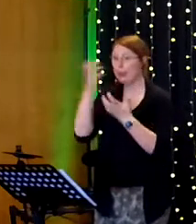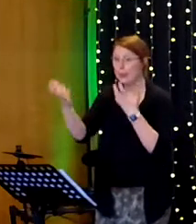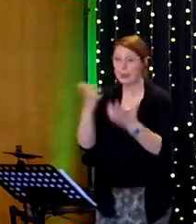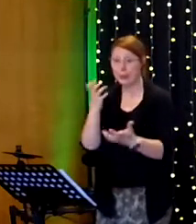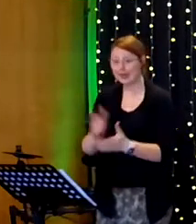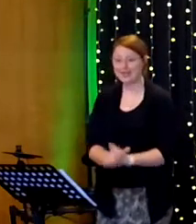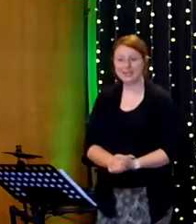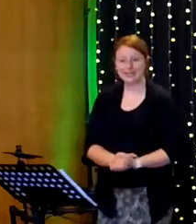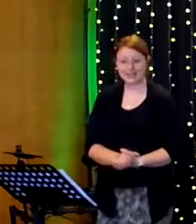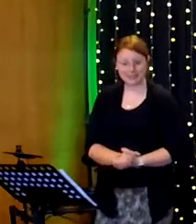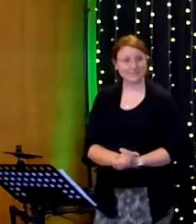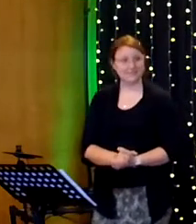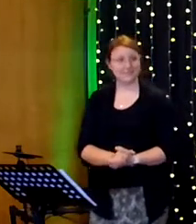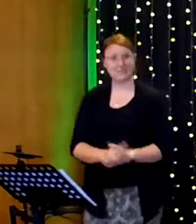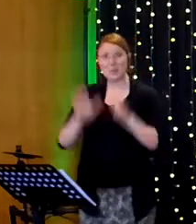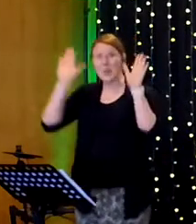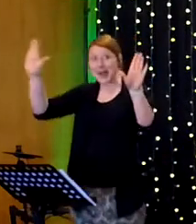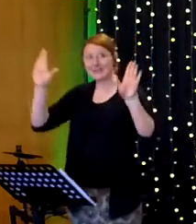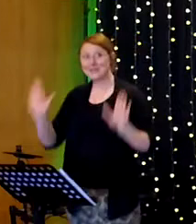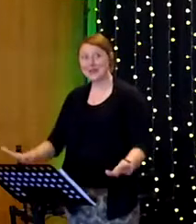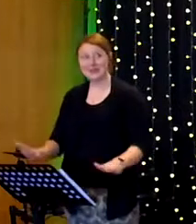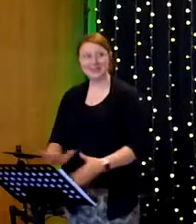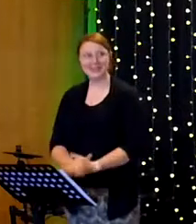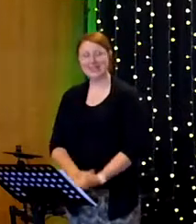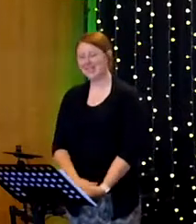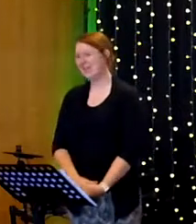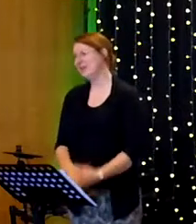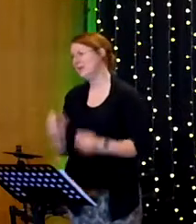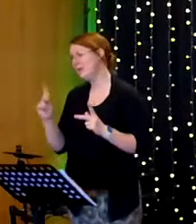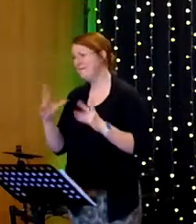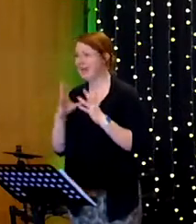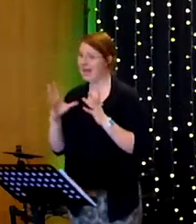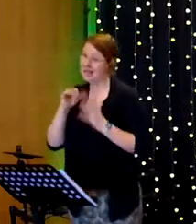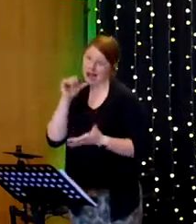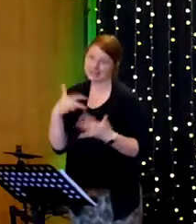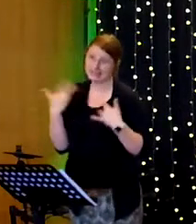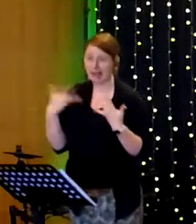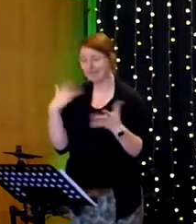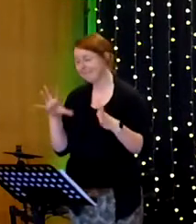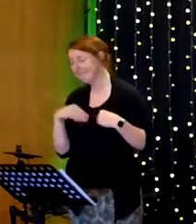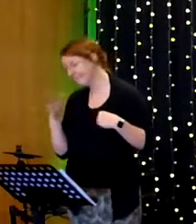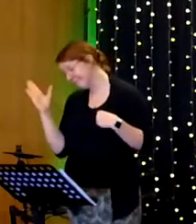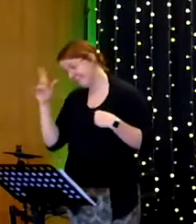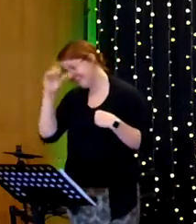connection cards. Isn't it wonderful? Yeah, not as much. Okay, understood.